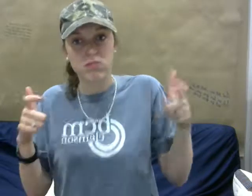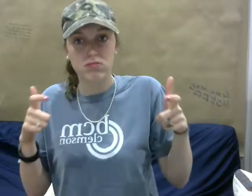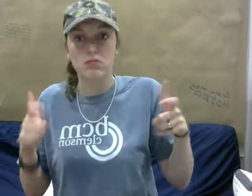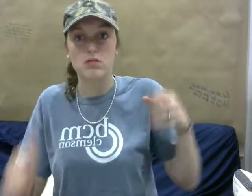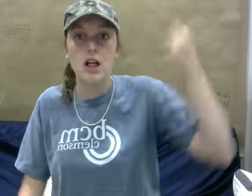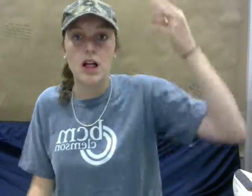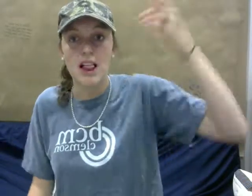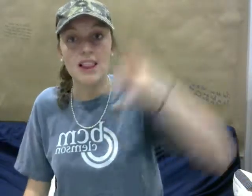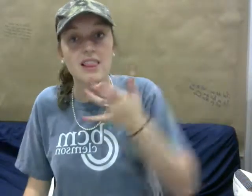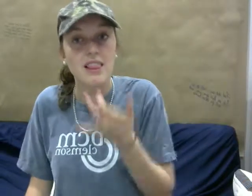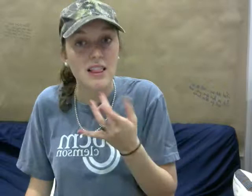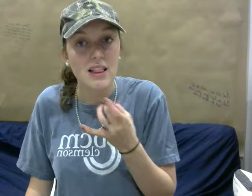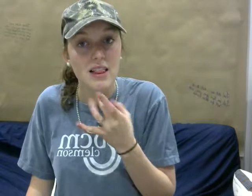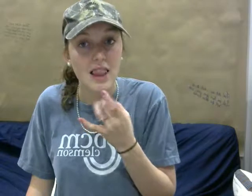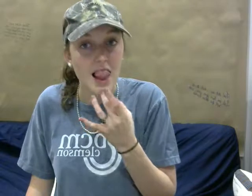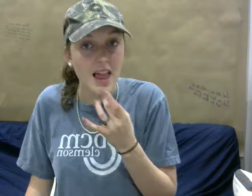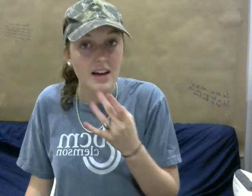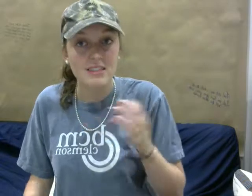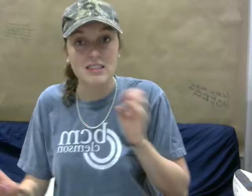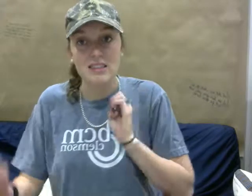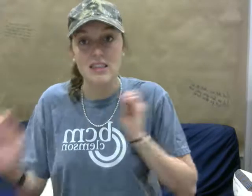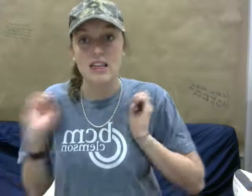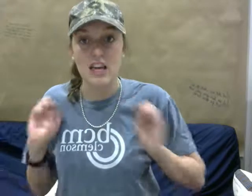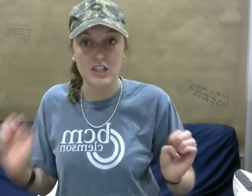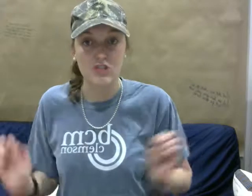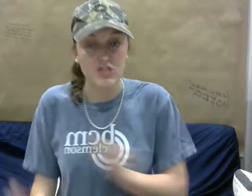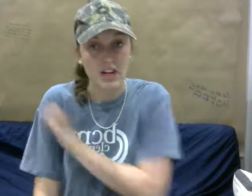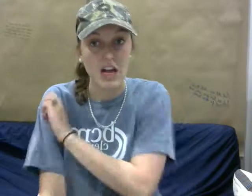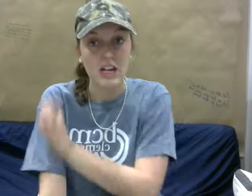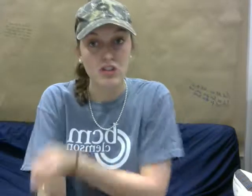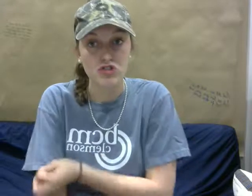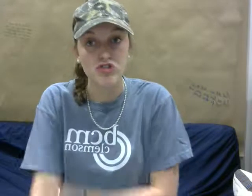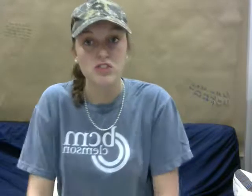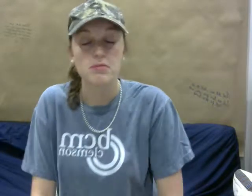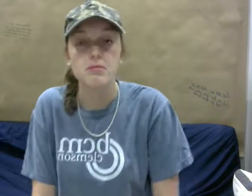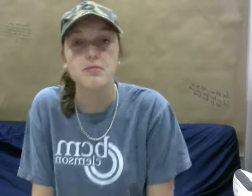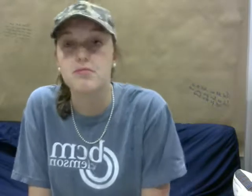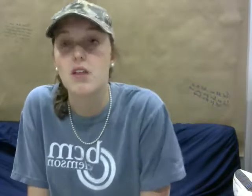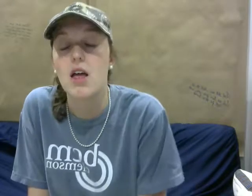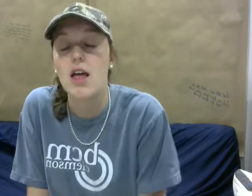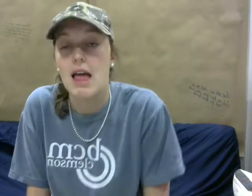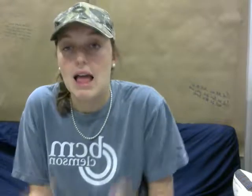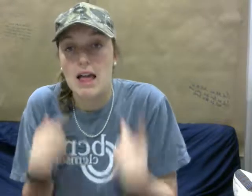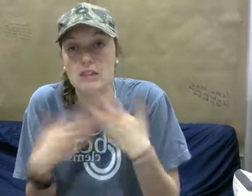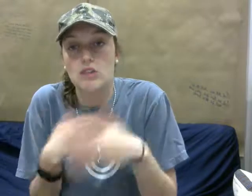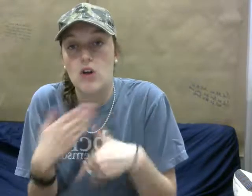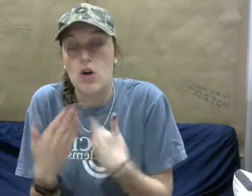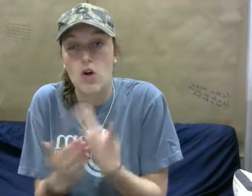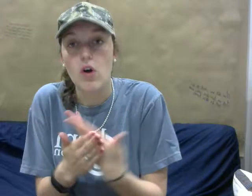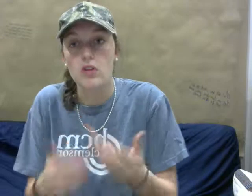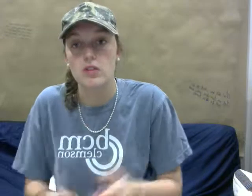to all other objects that lie within the system and that are held in orbit by its strong gravitational